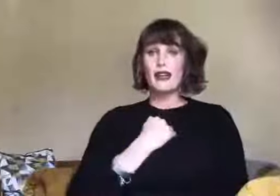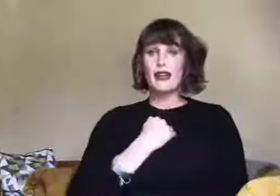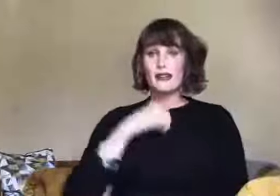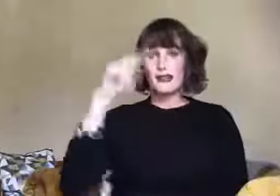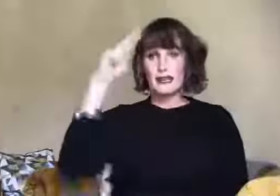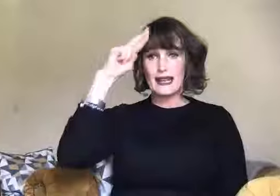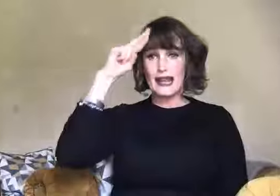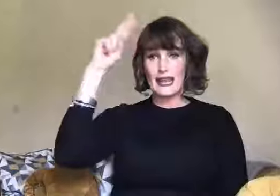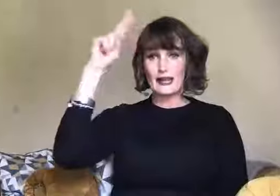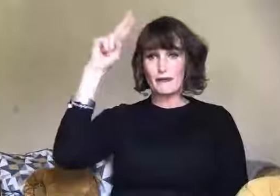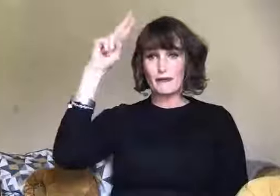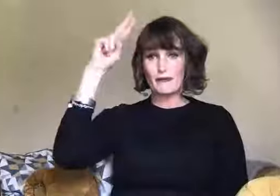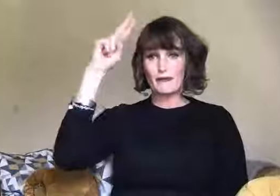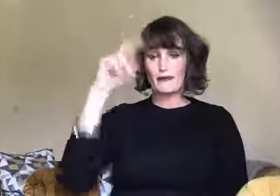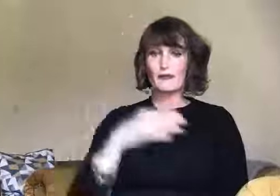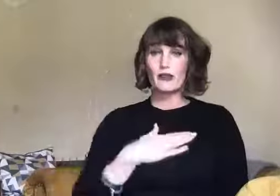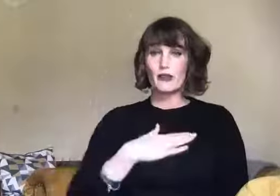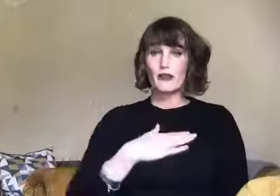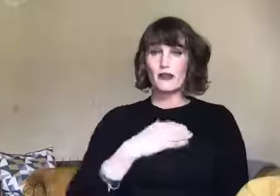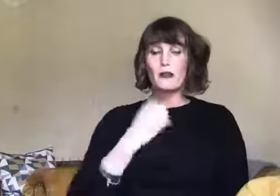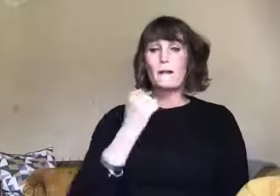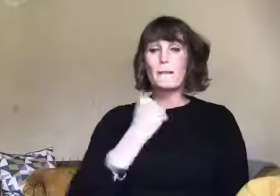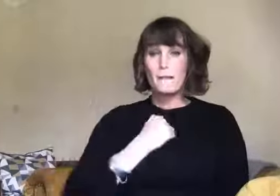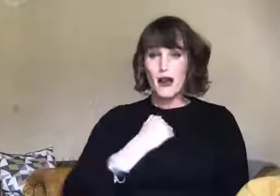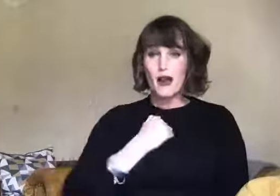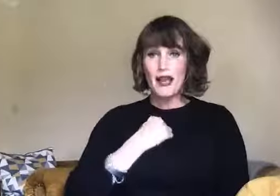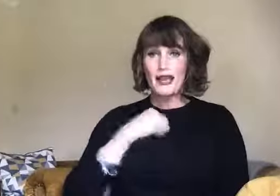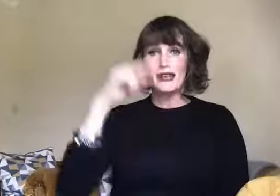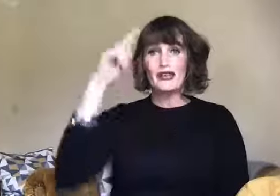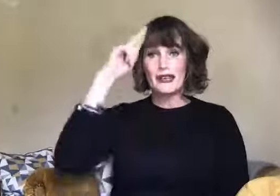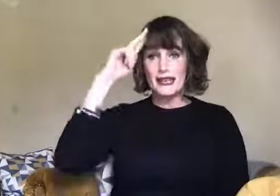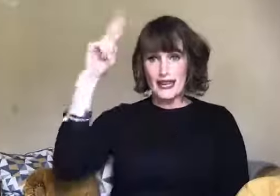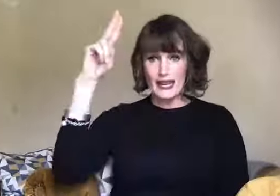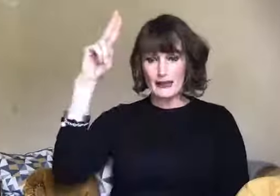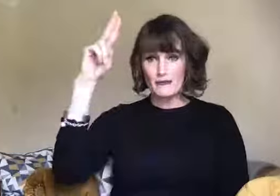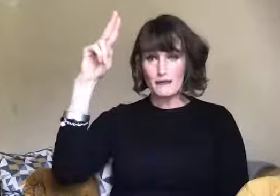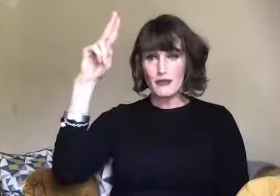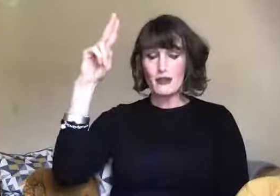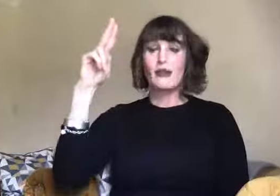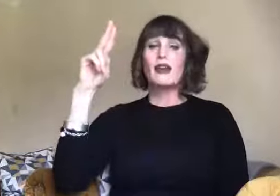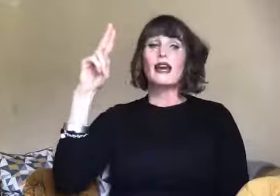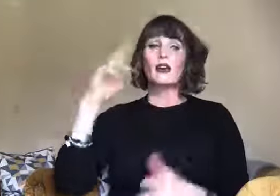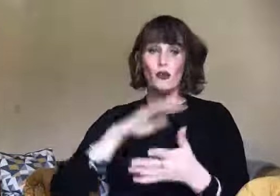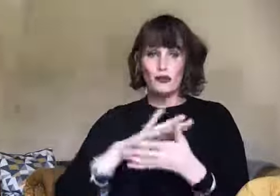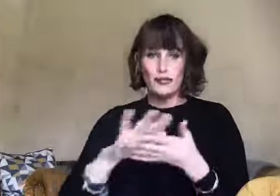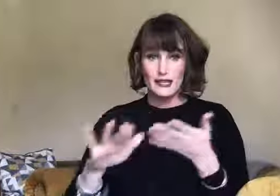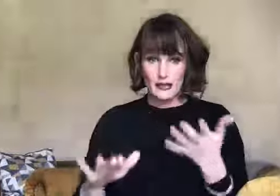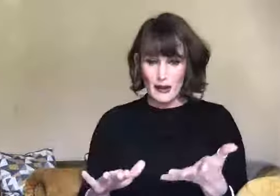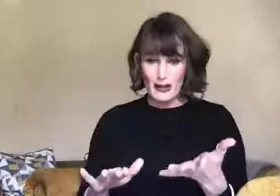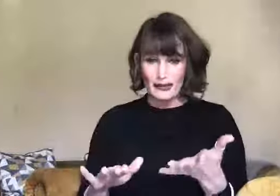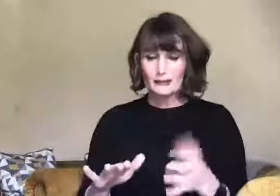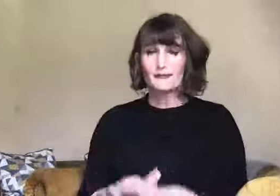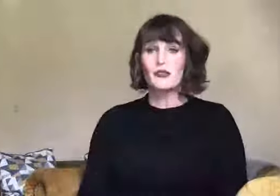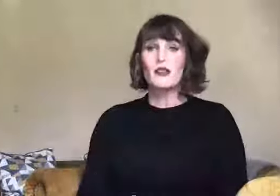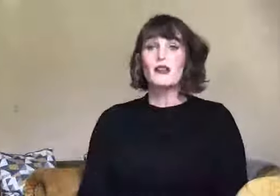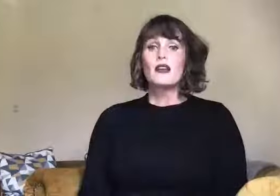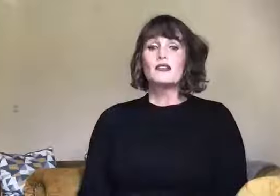my name, and obviously the spelling.